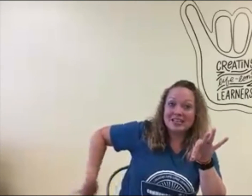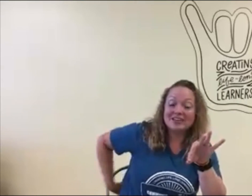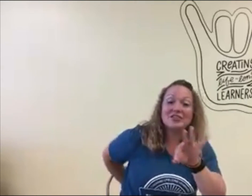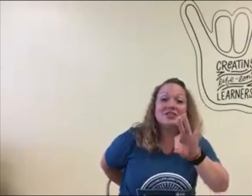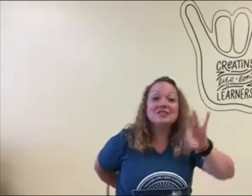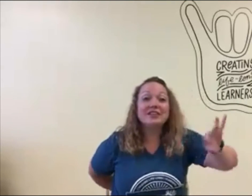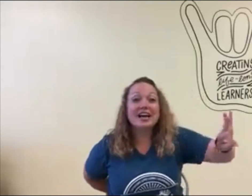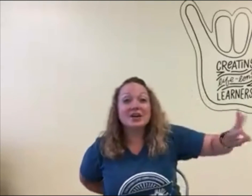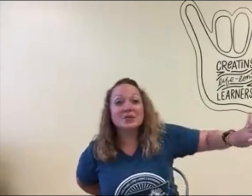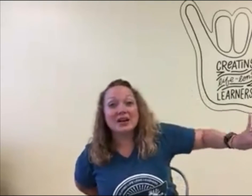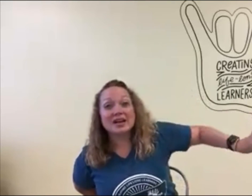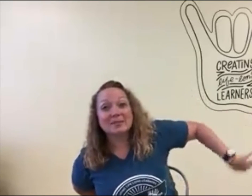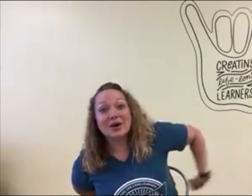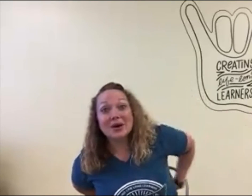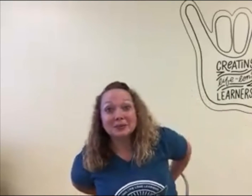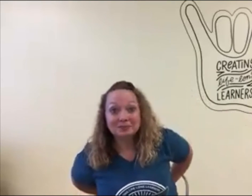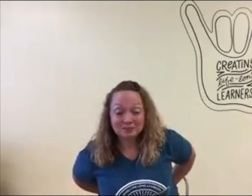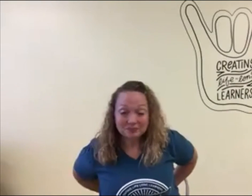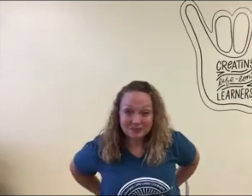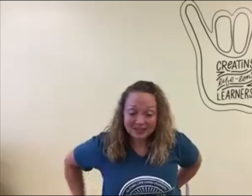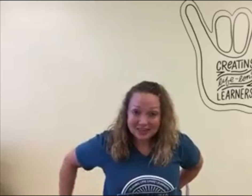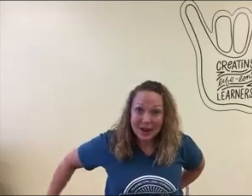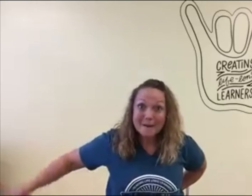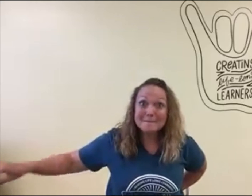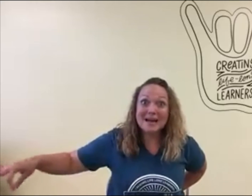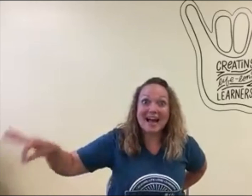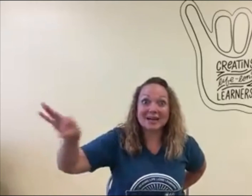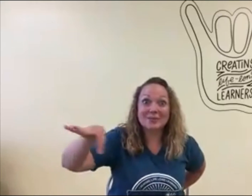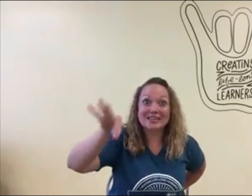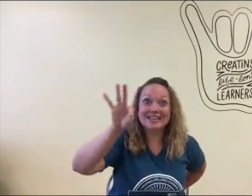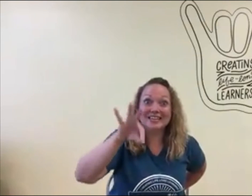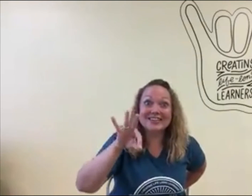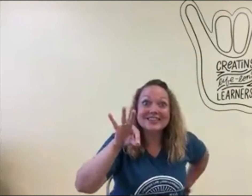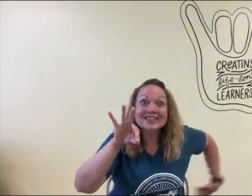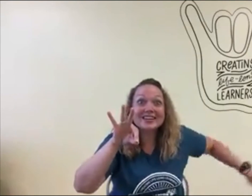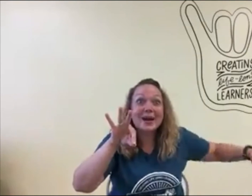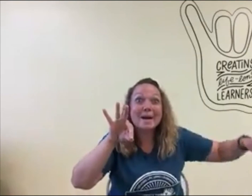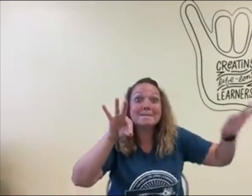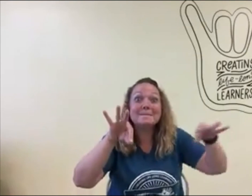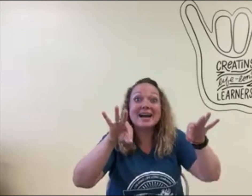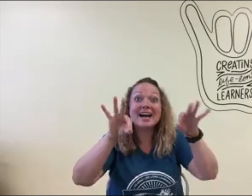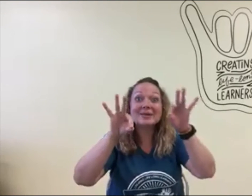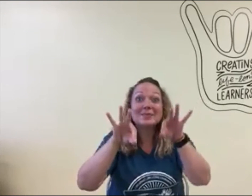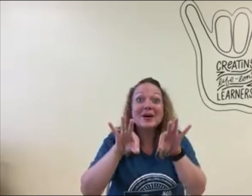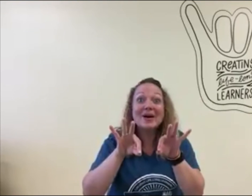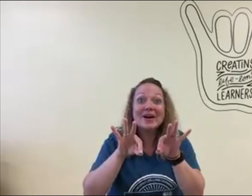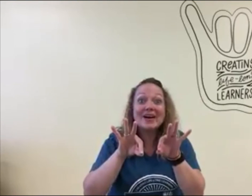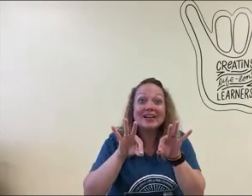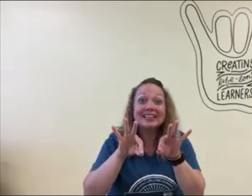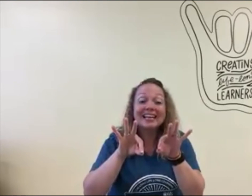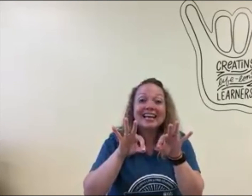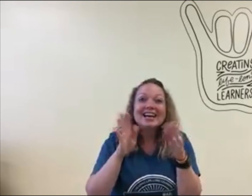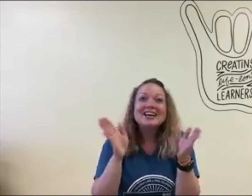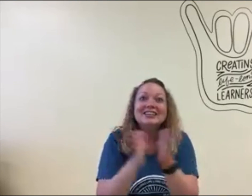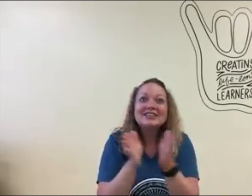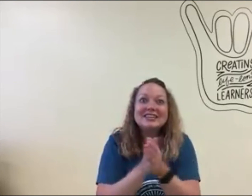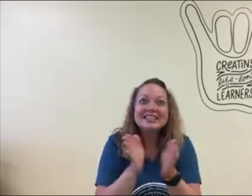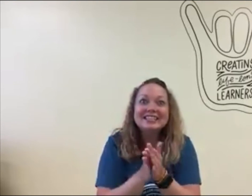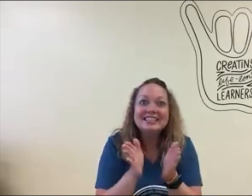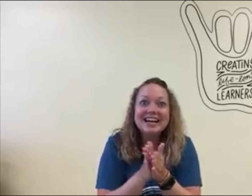Peter, fly away, Paul. Come back, Peter, come back, Paul. Good